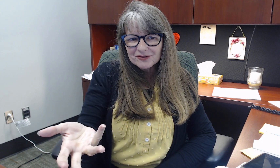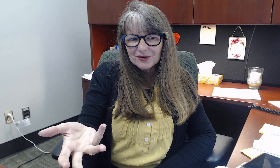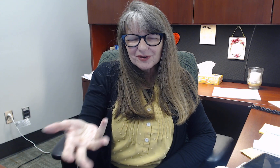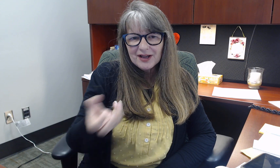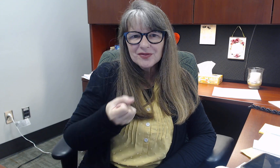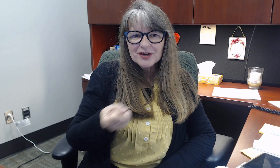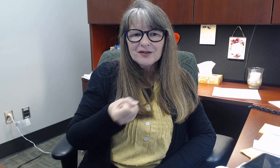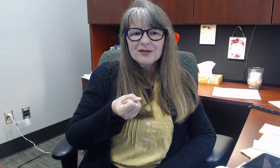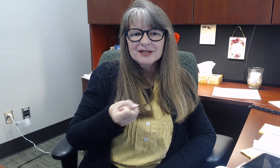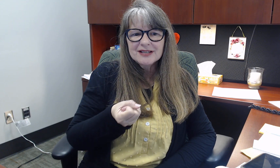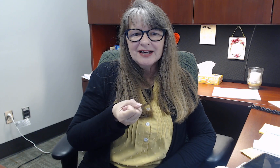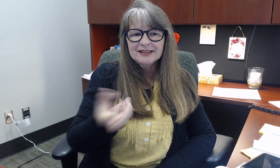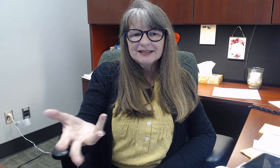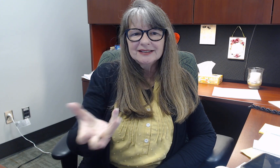throw it out there. It's dice.